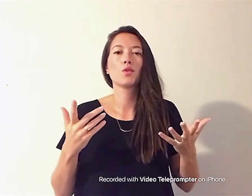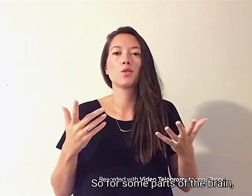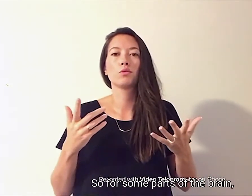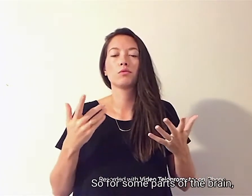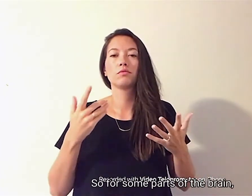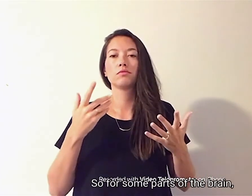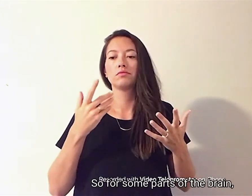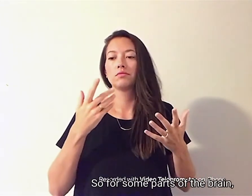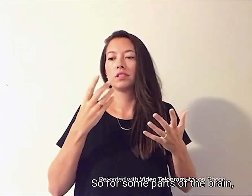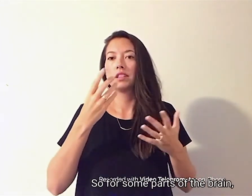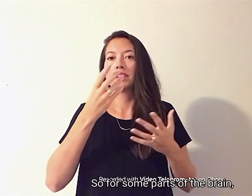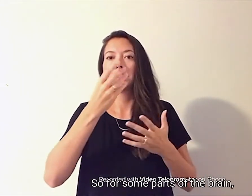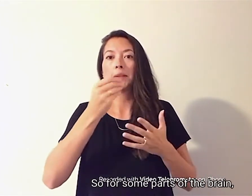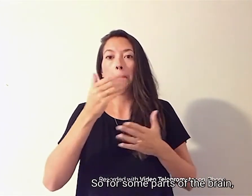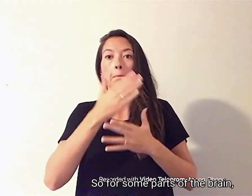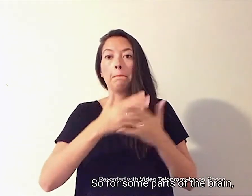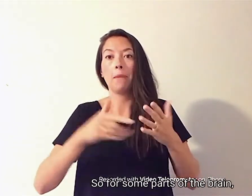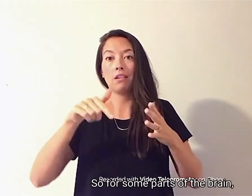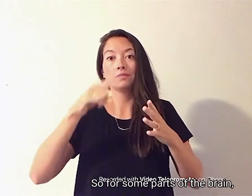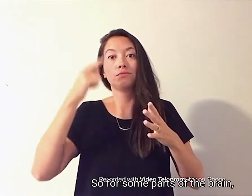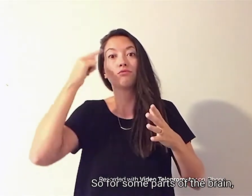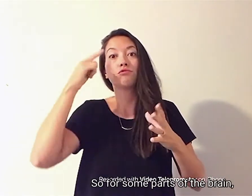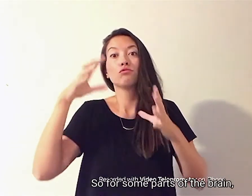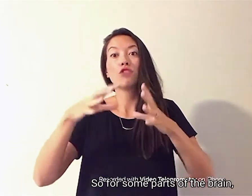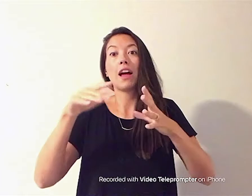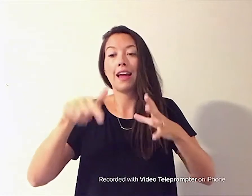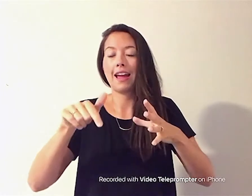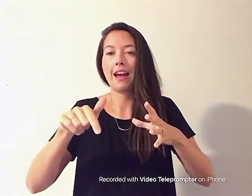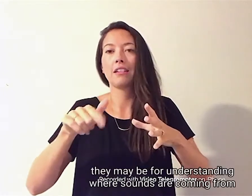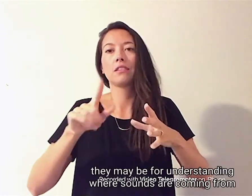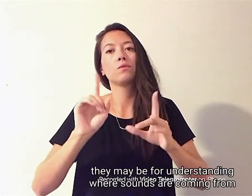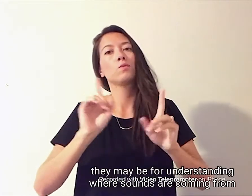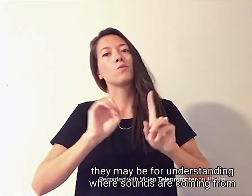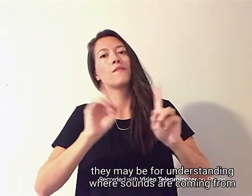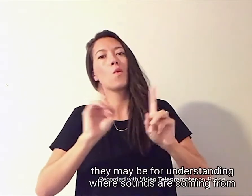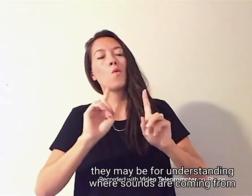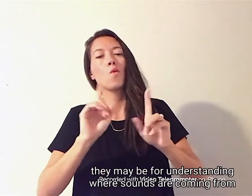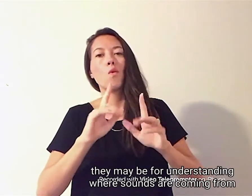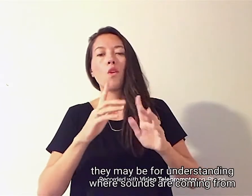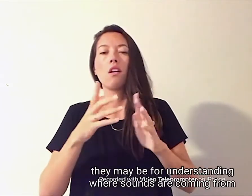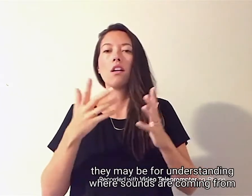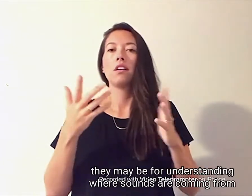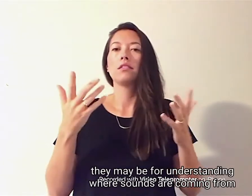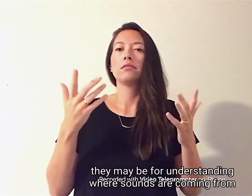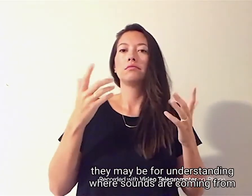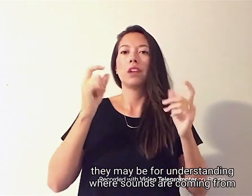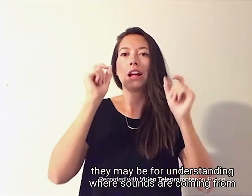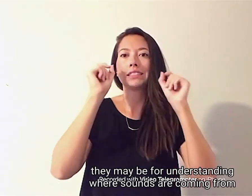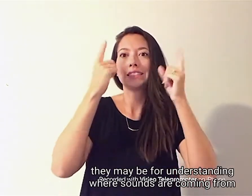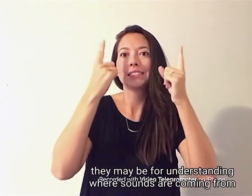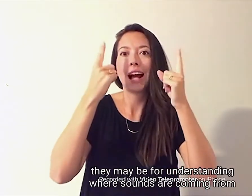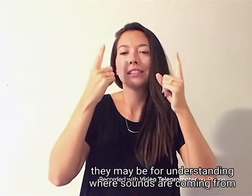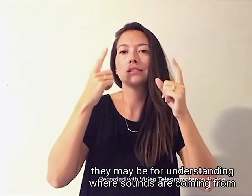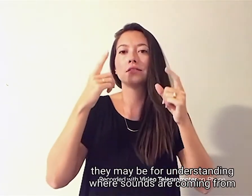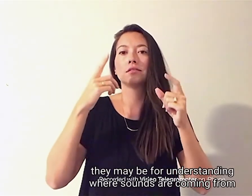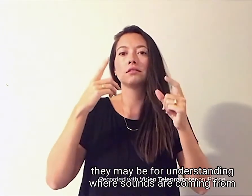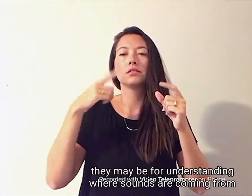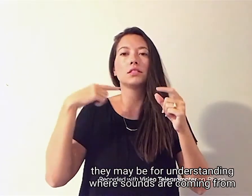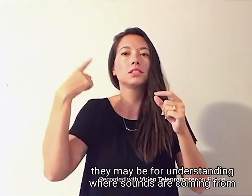So for some parts of the brain, they may be for understanding where sounds are coming